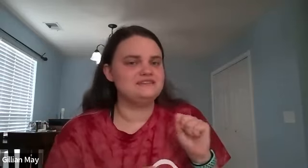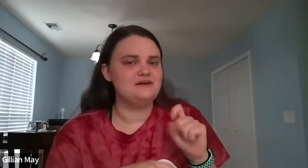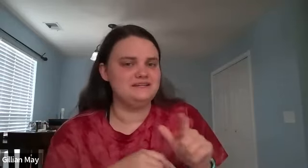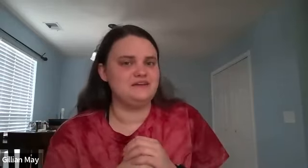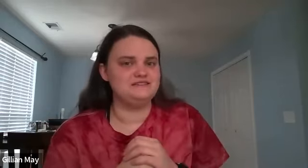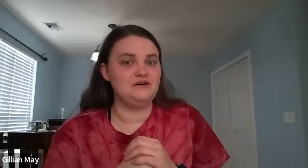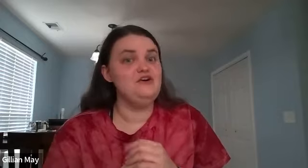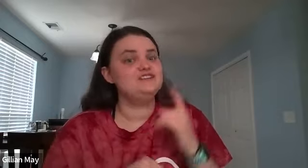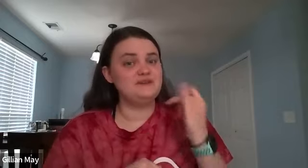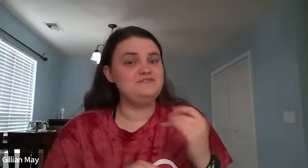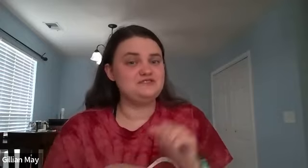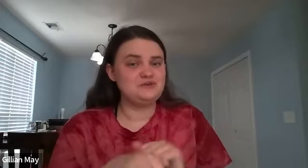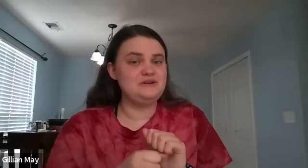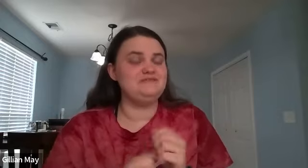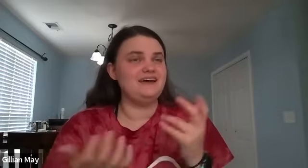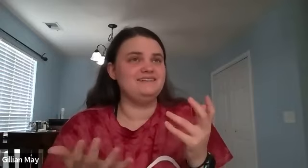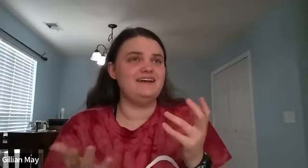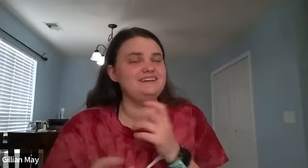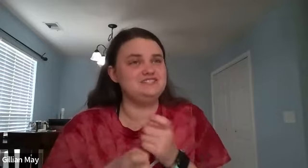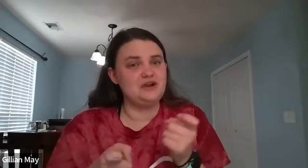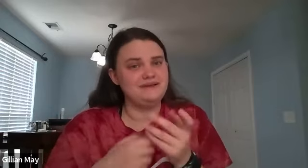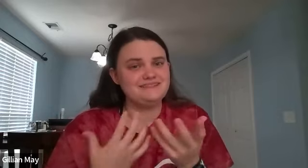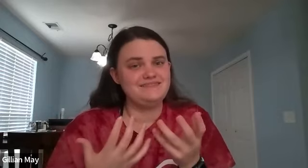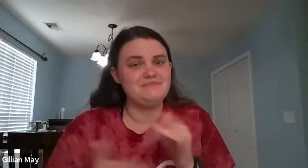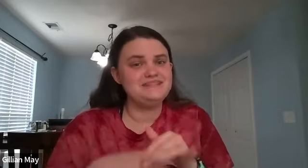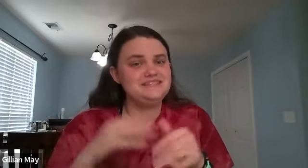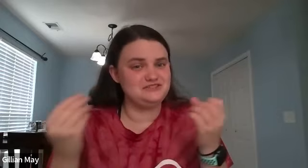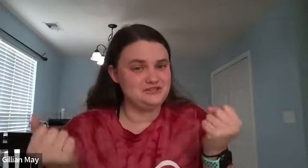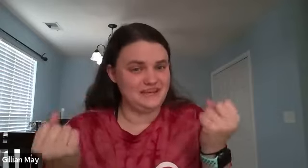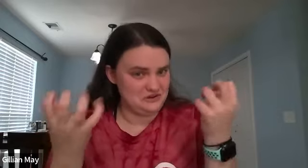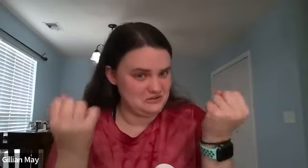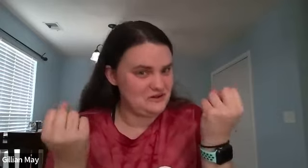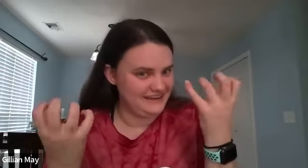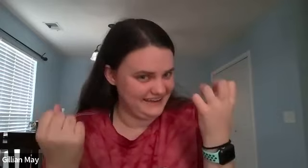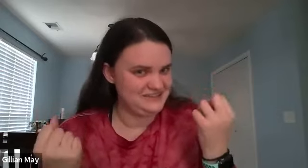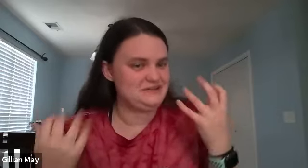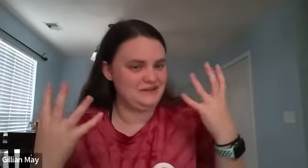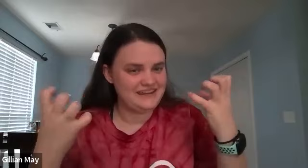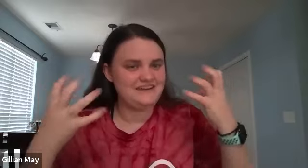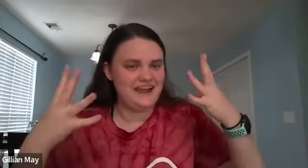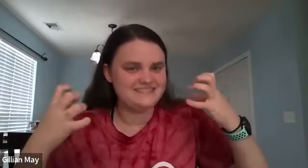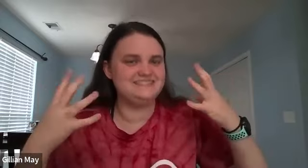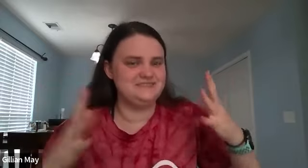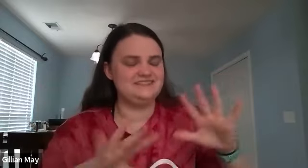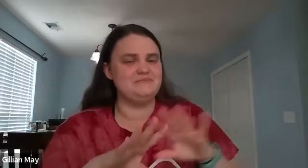how it is with ASL. So if you're sore, that I like to joke and say that means that you're doing it, you're learning it, you're getting your hands used to the